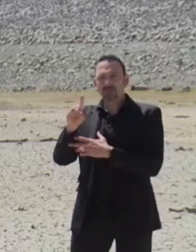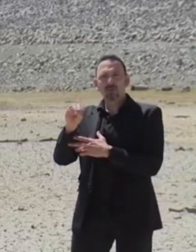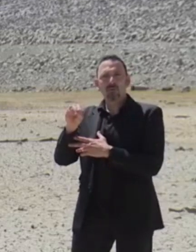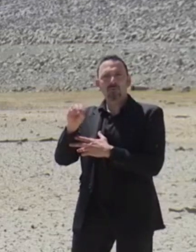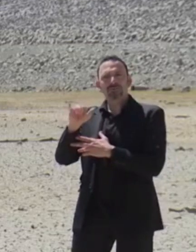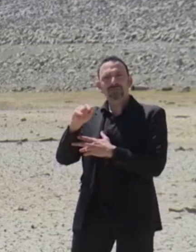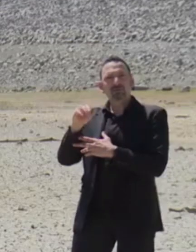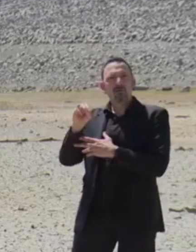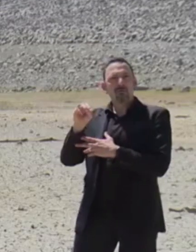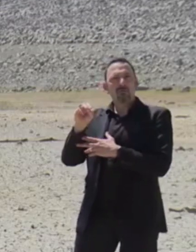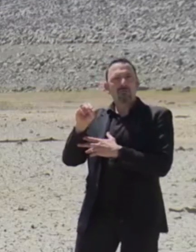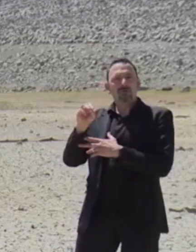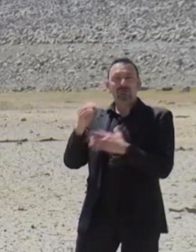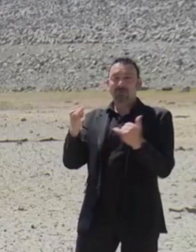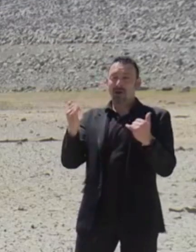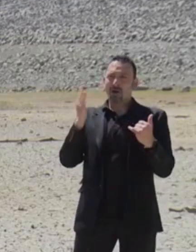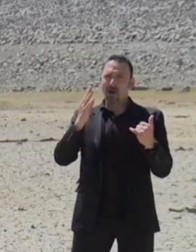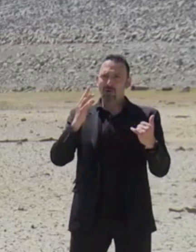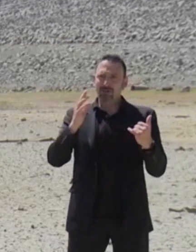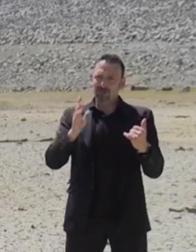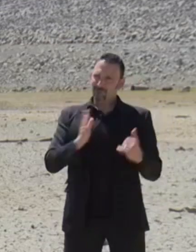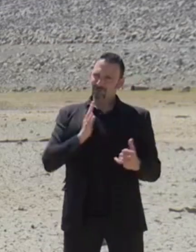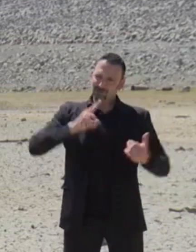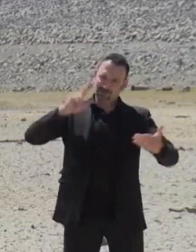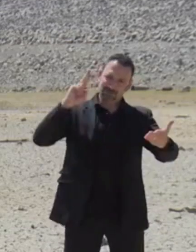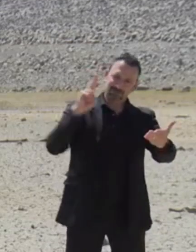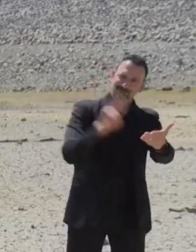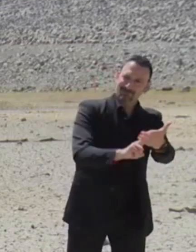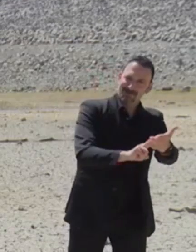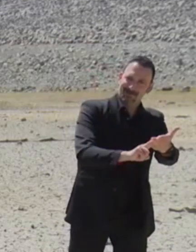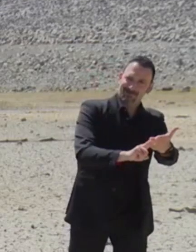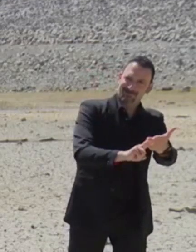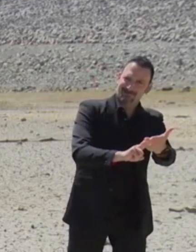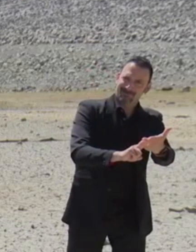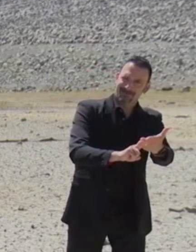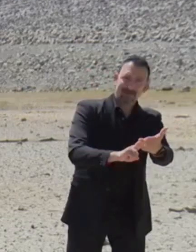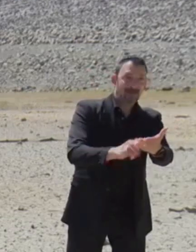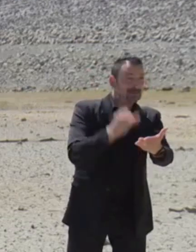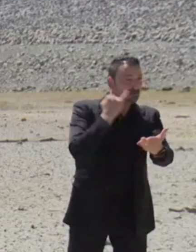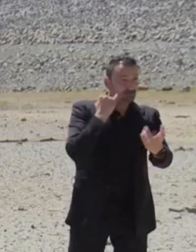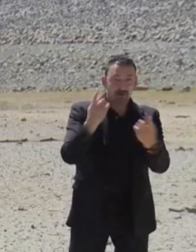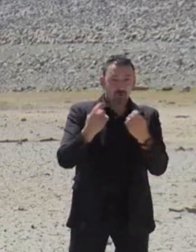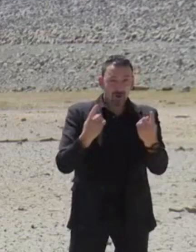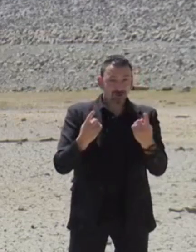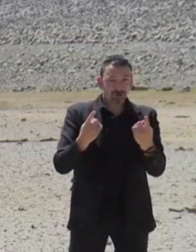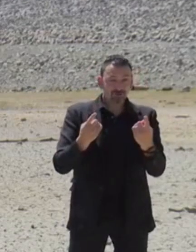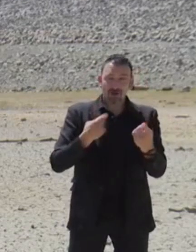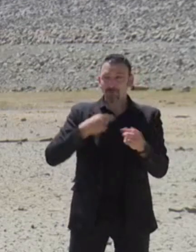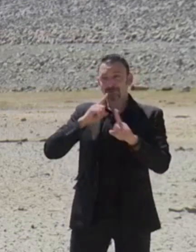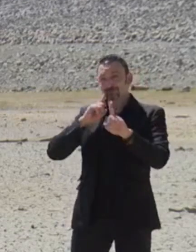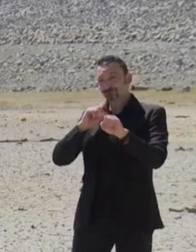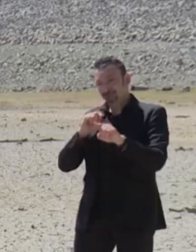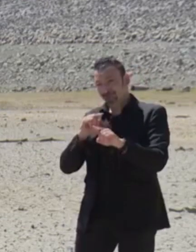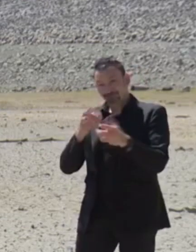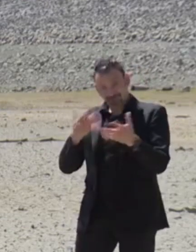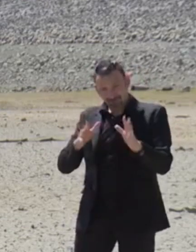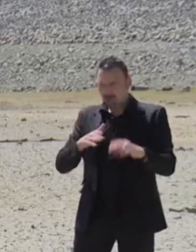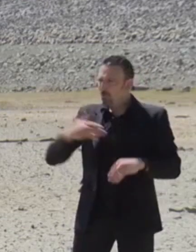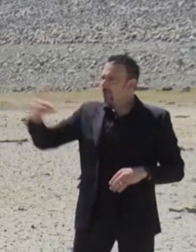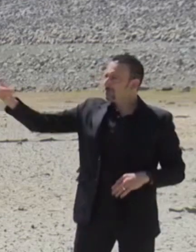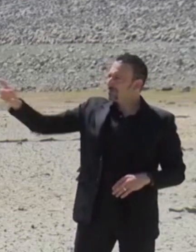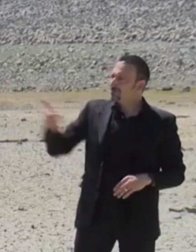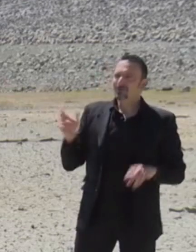just sign this and then ask if you have any questions, and then invite a team